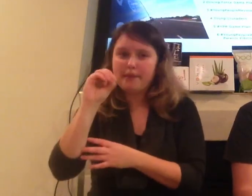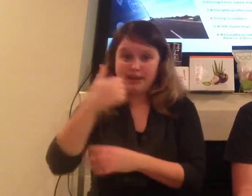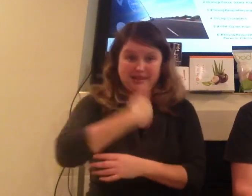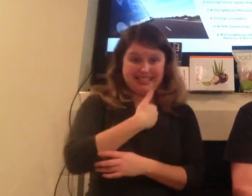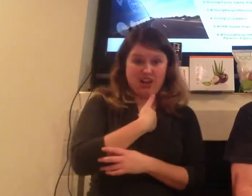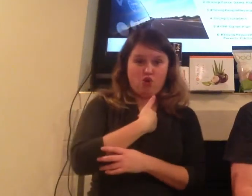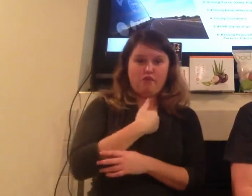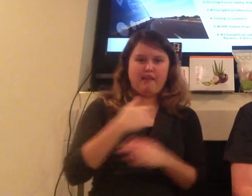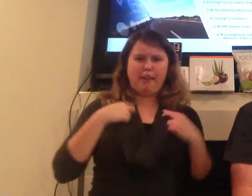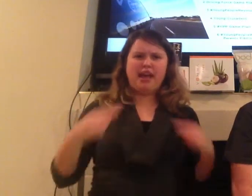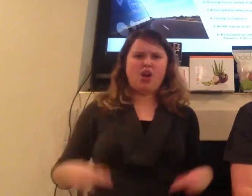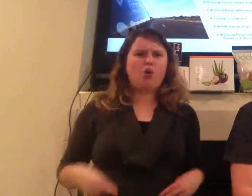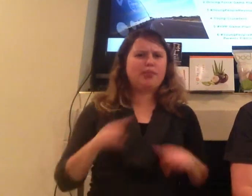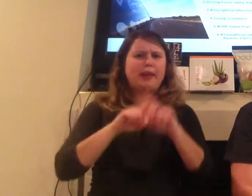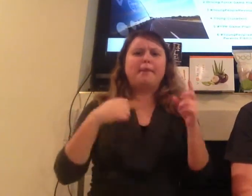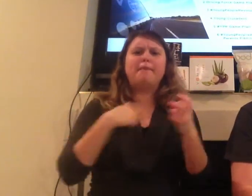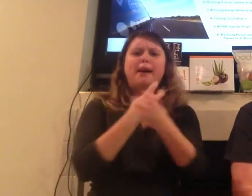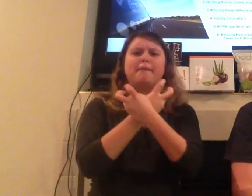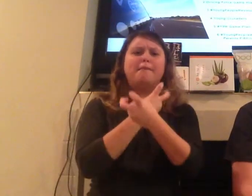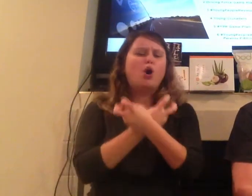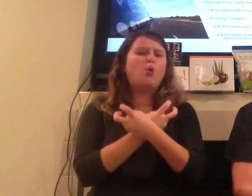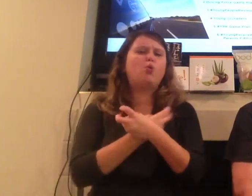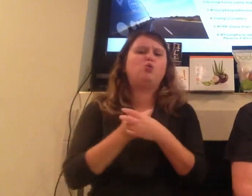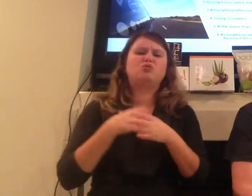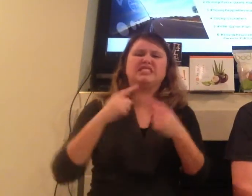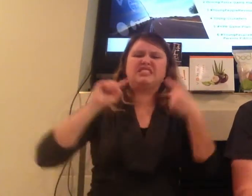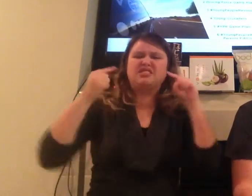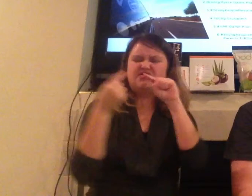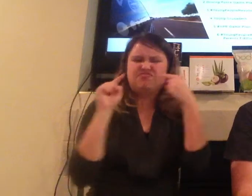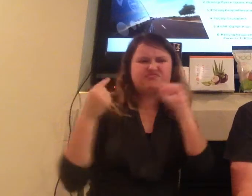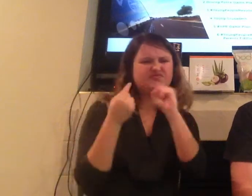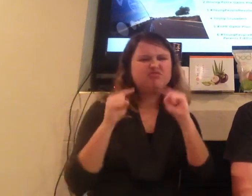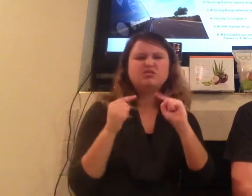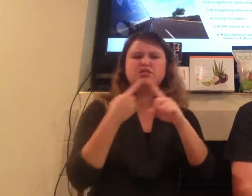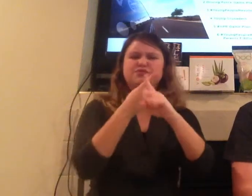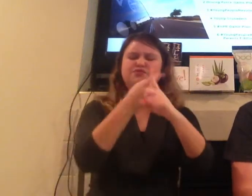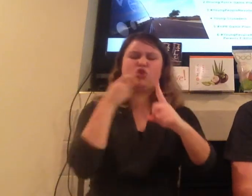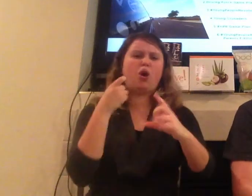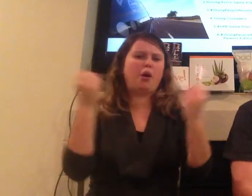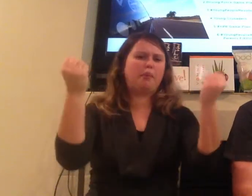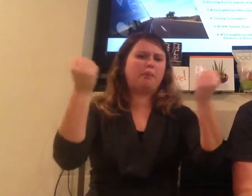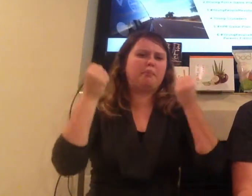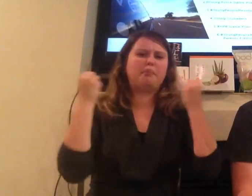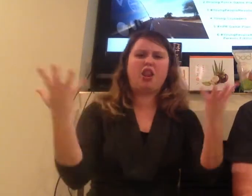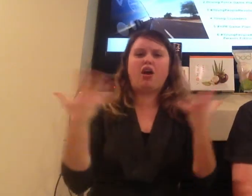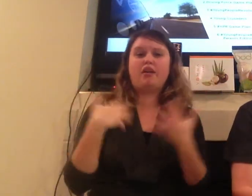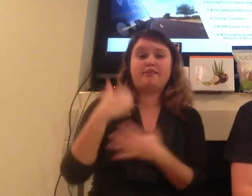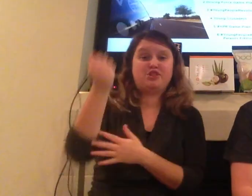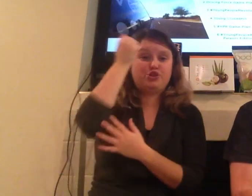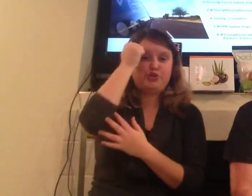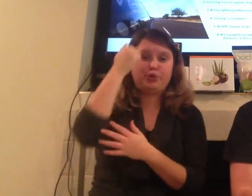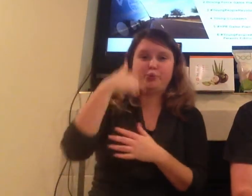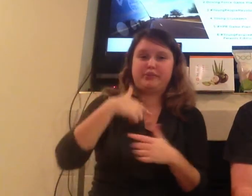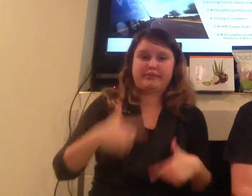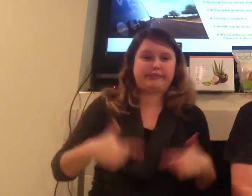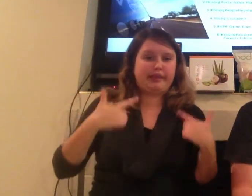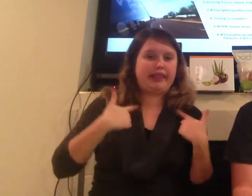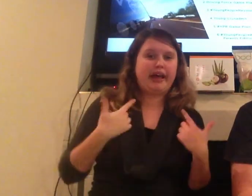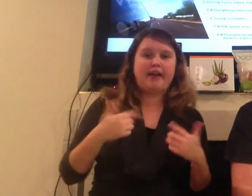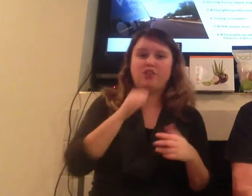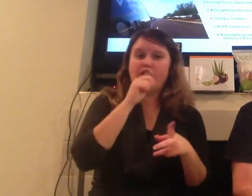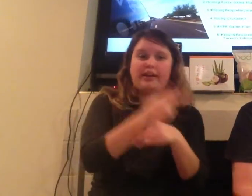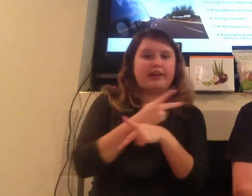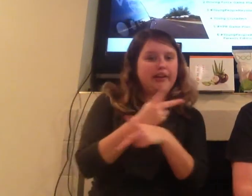but I had a lot of joint pain in my hips, knees, and my ankles from a lot of stupidity on my part, not taking care